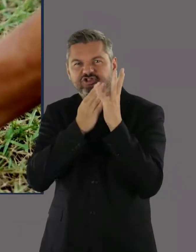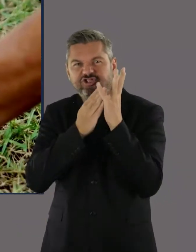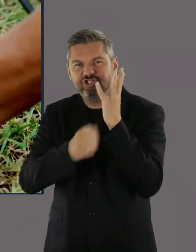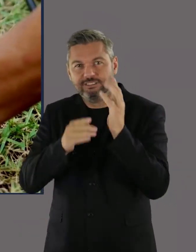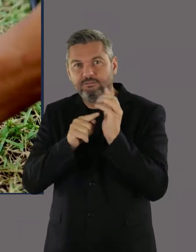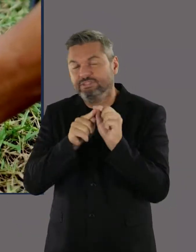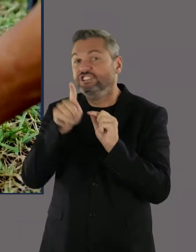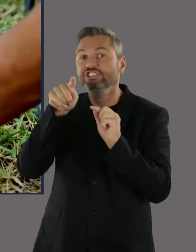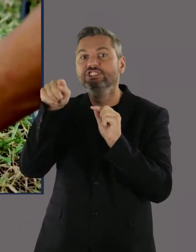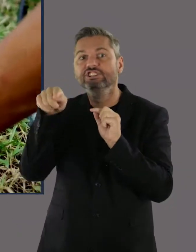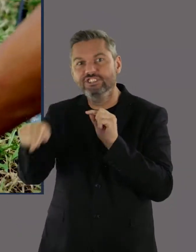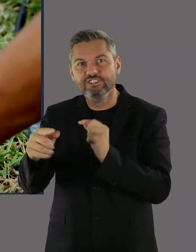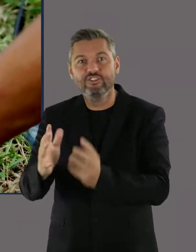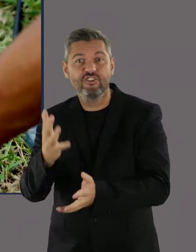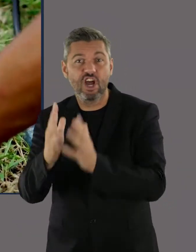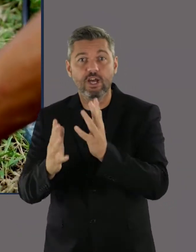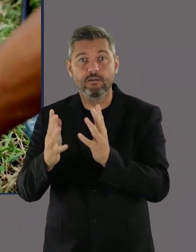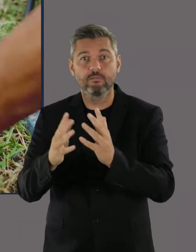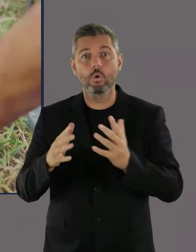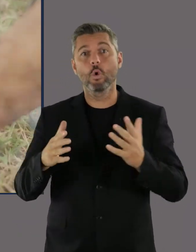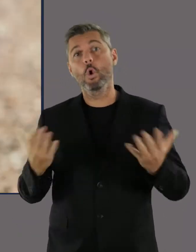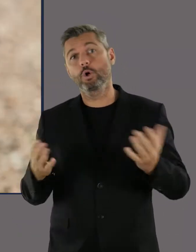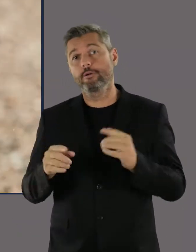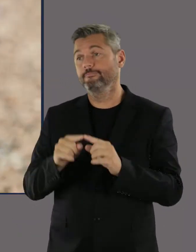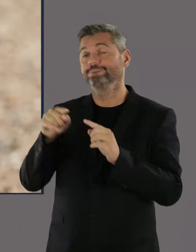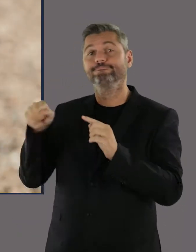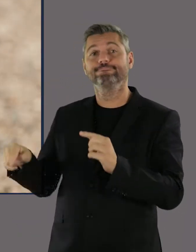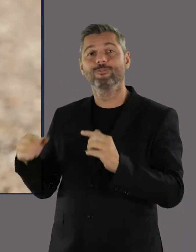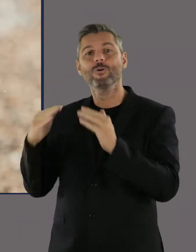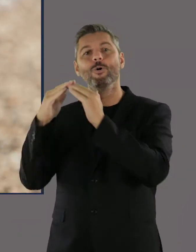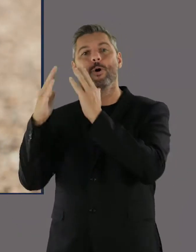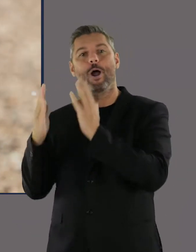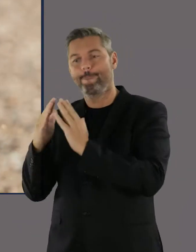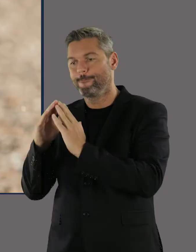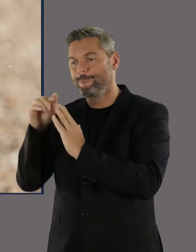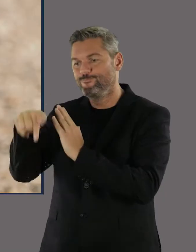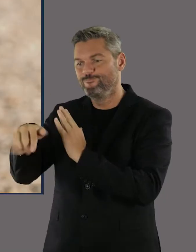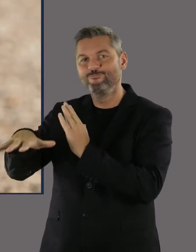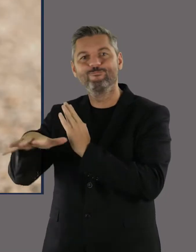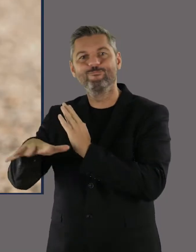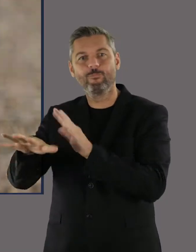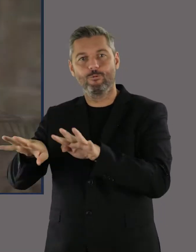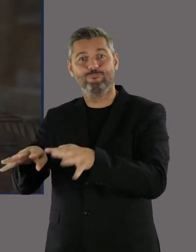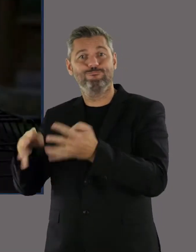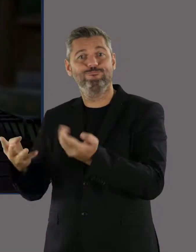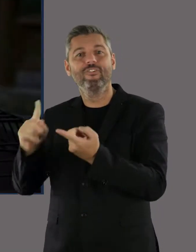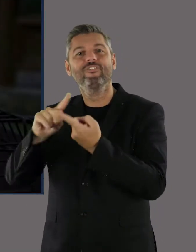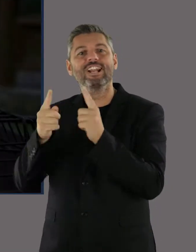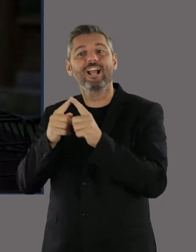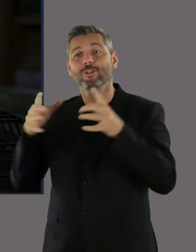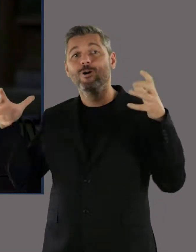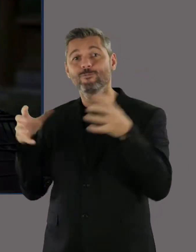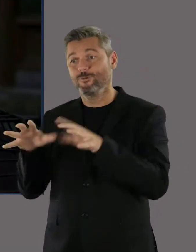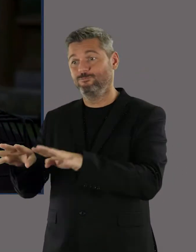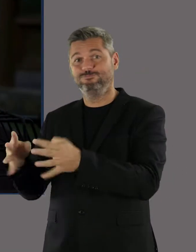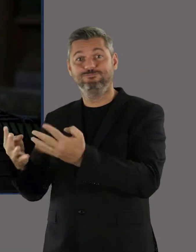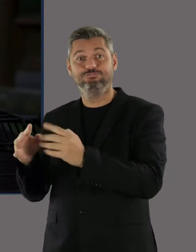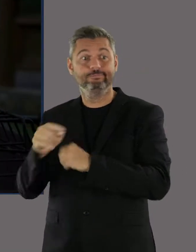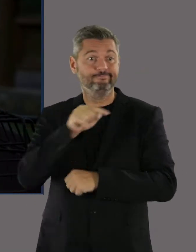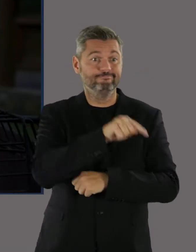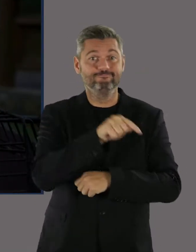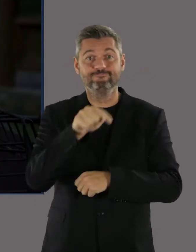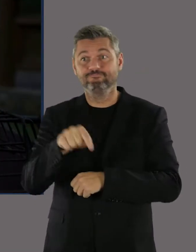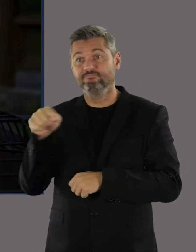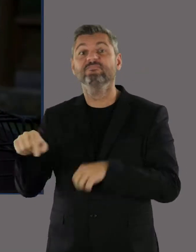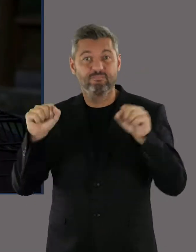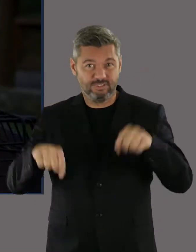or using tools that generate sparks can be very dangerous. So can be a barbecue with